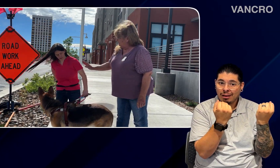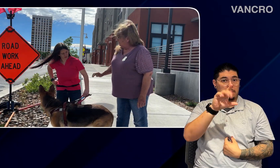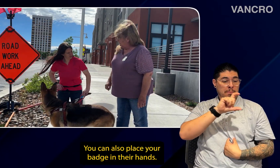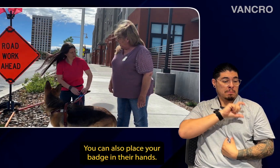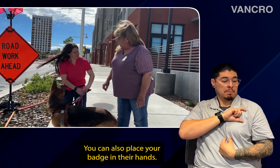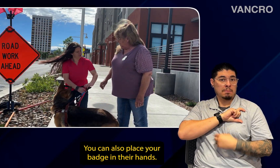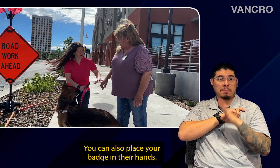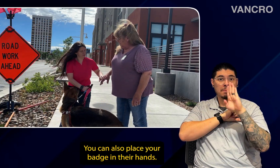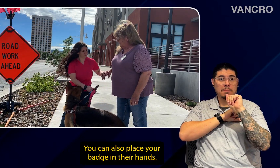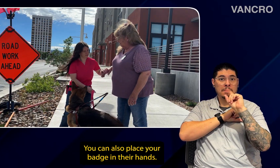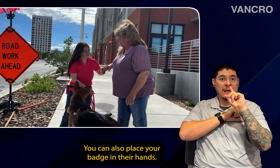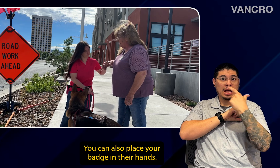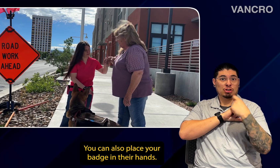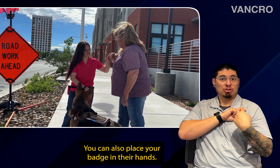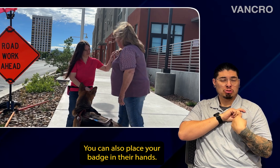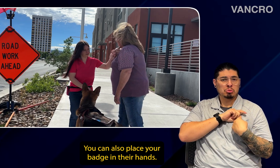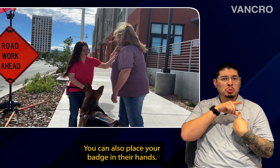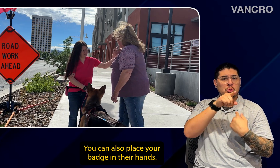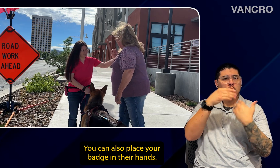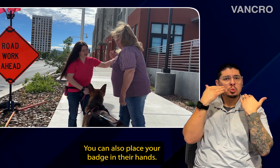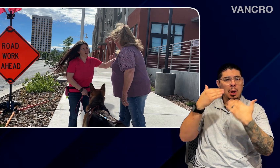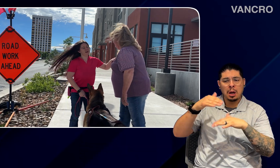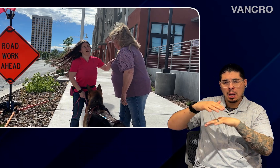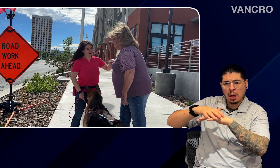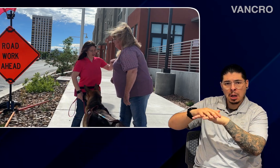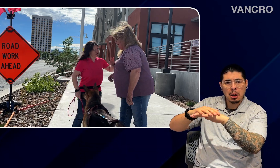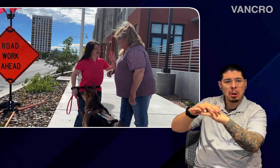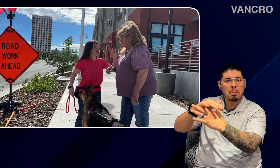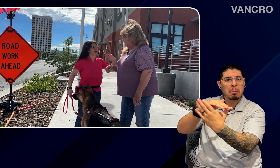You can also place your badge in their hands.